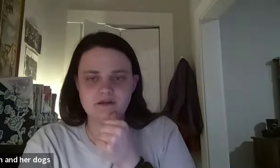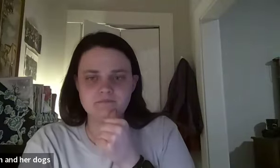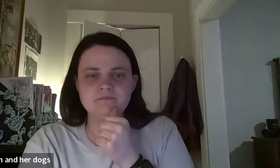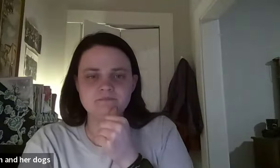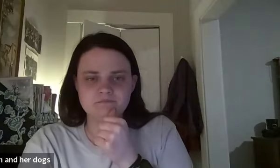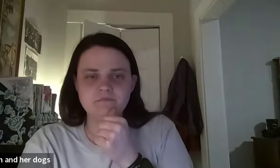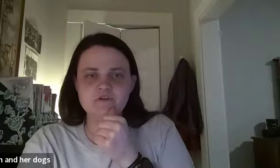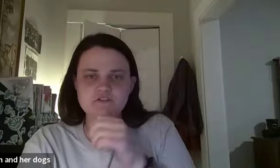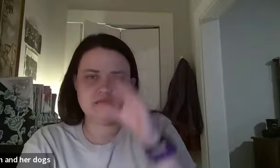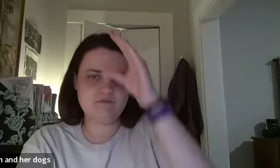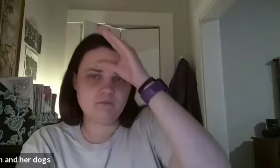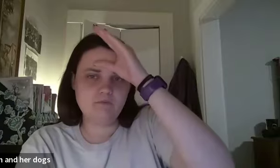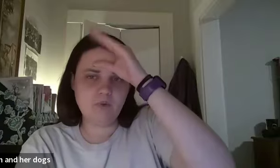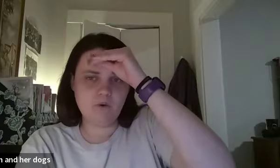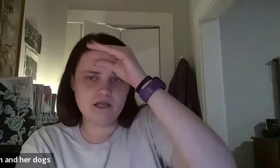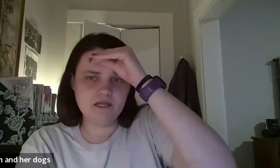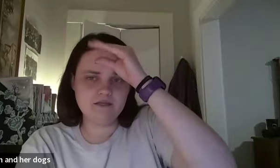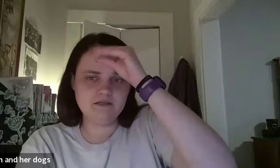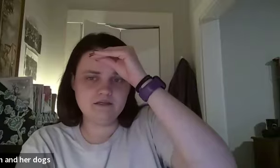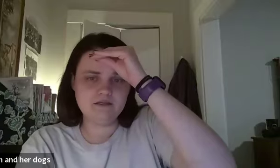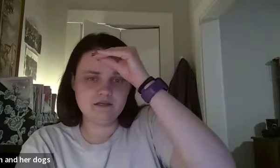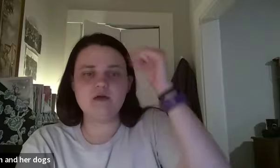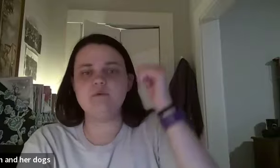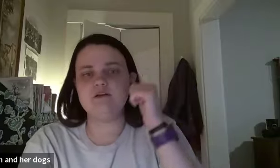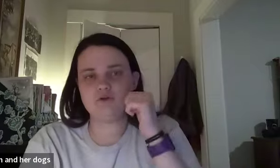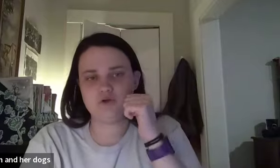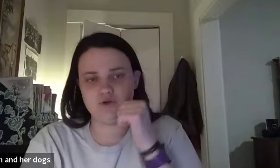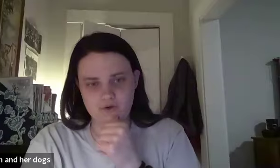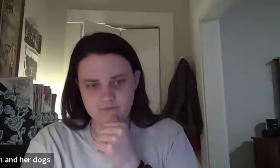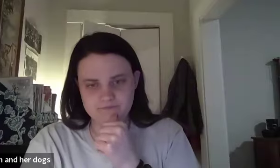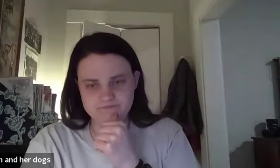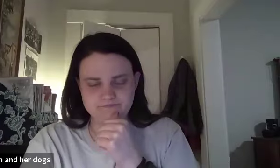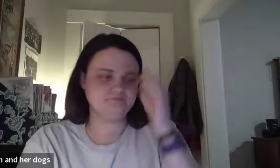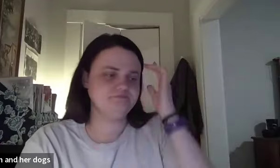Okay. So we have our boy and we have our girl.